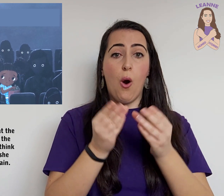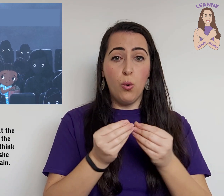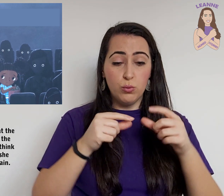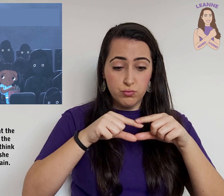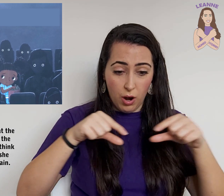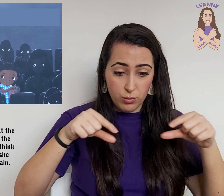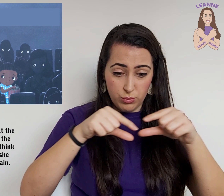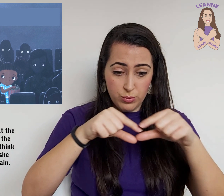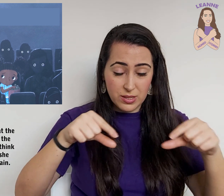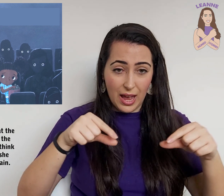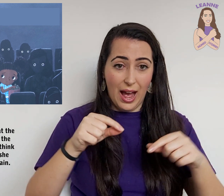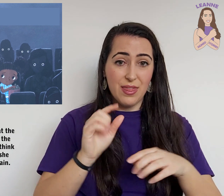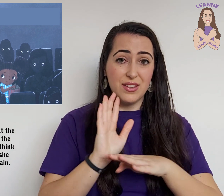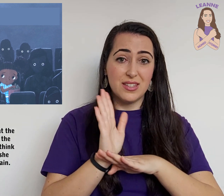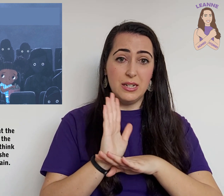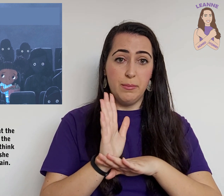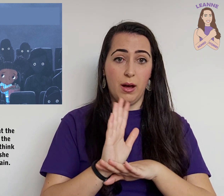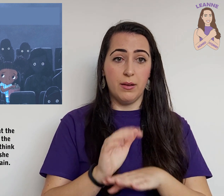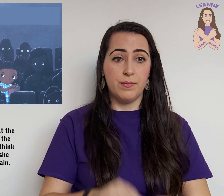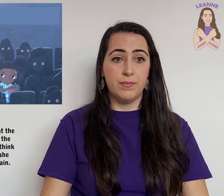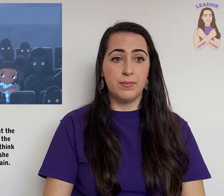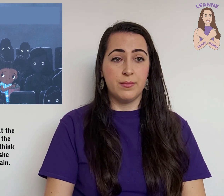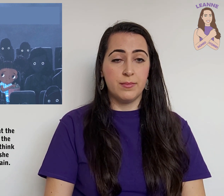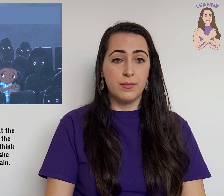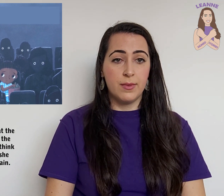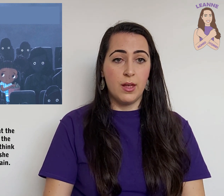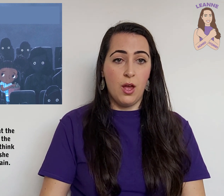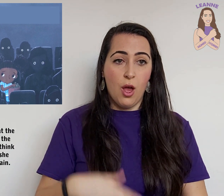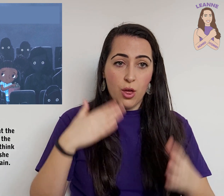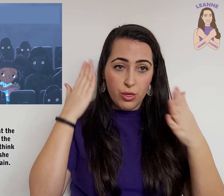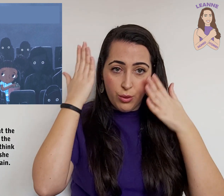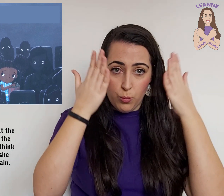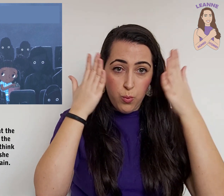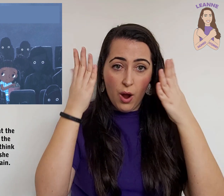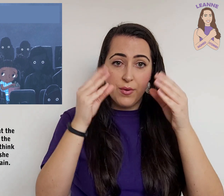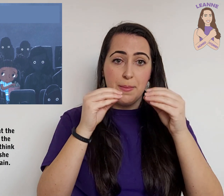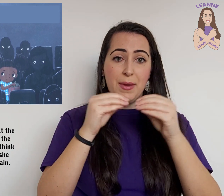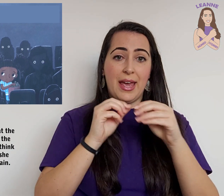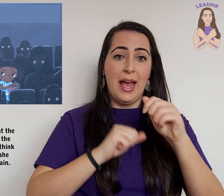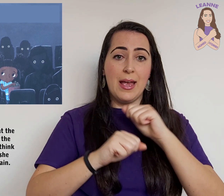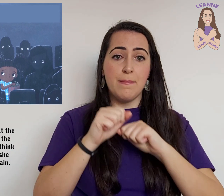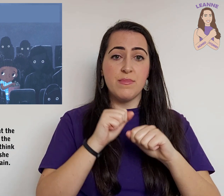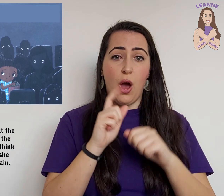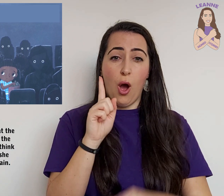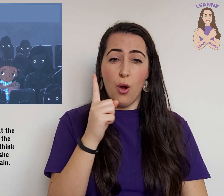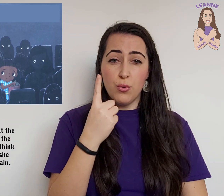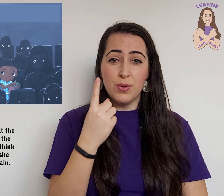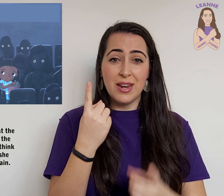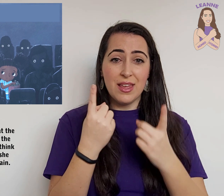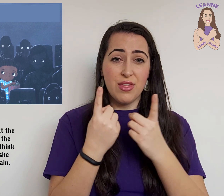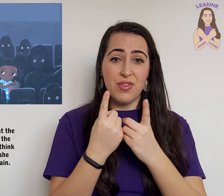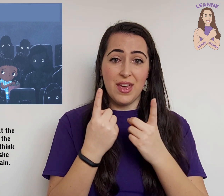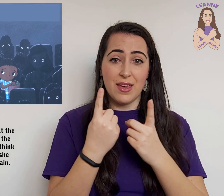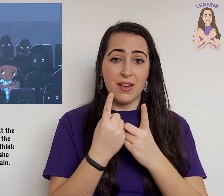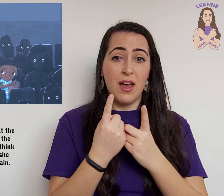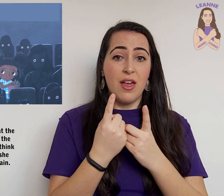whole rows at the cinema. The worry became the only thing